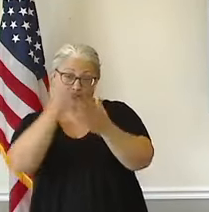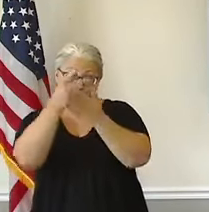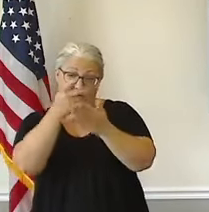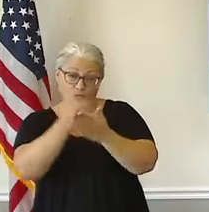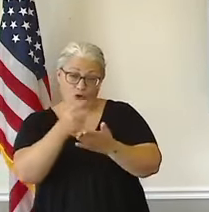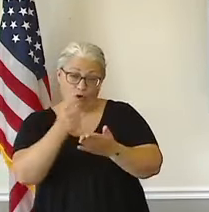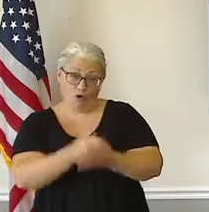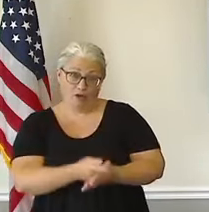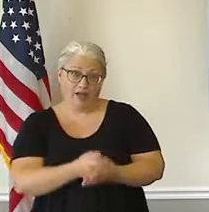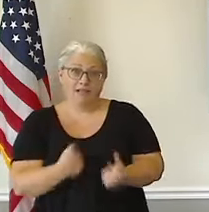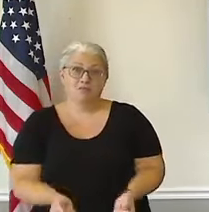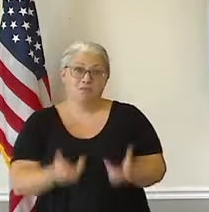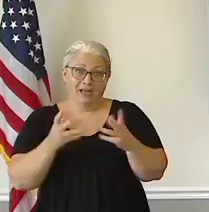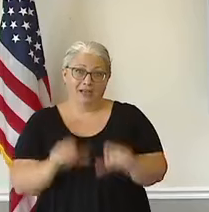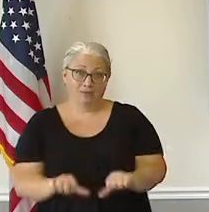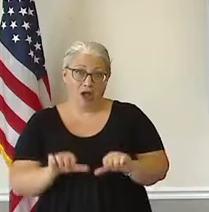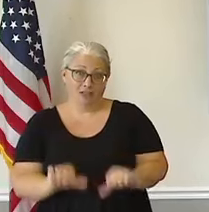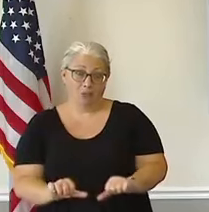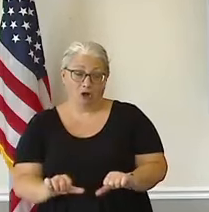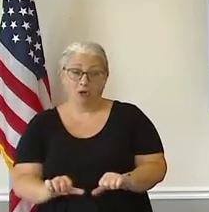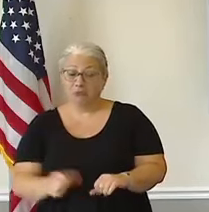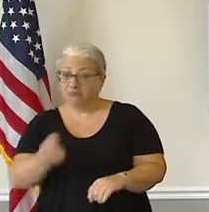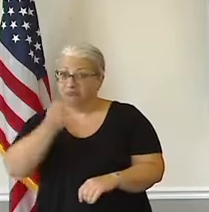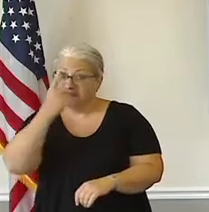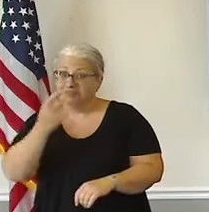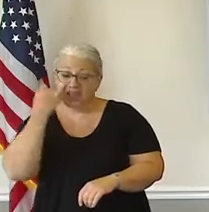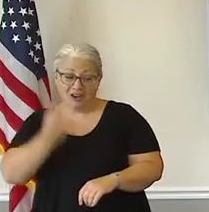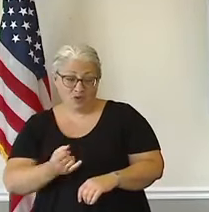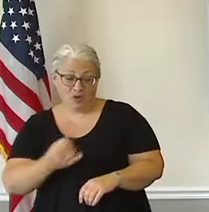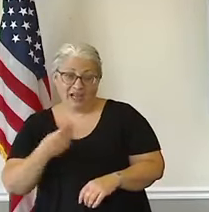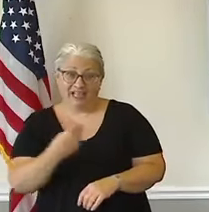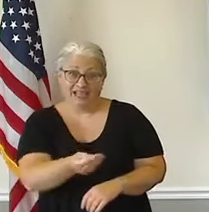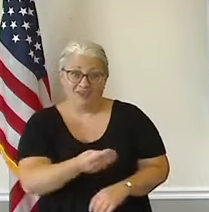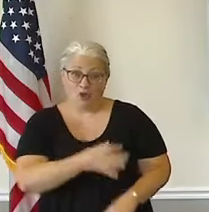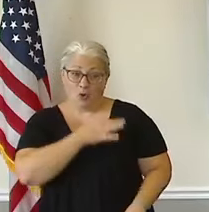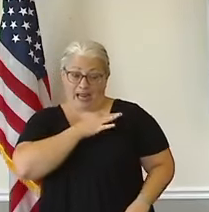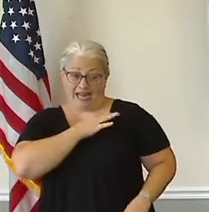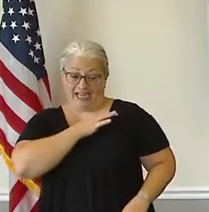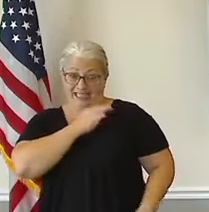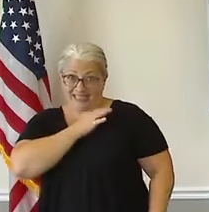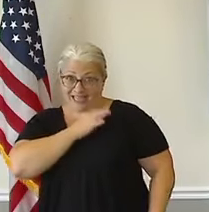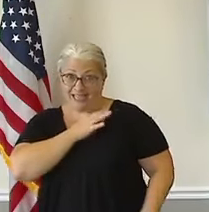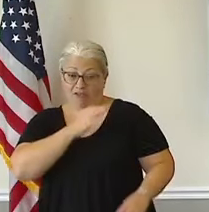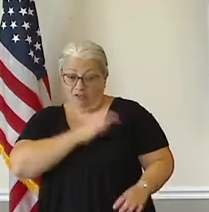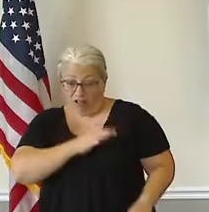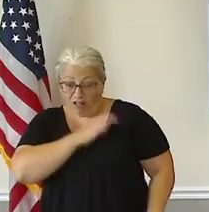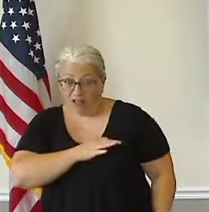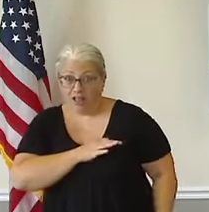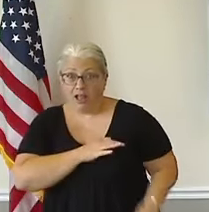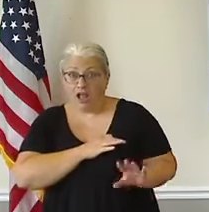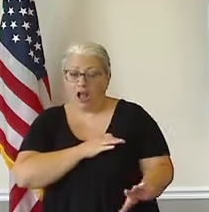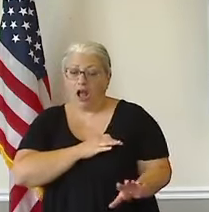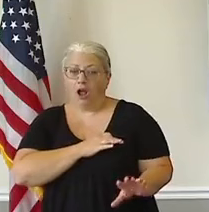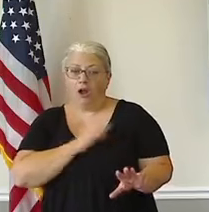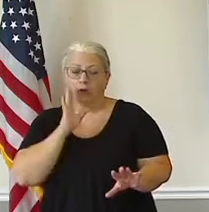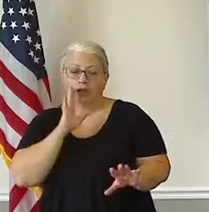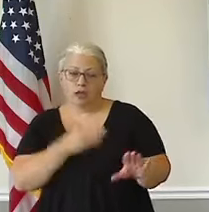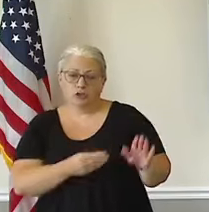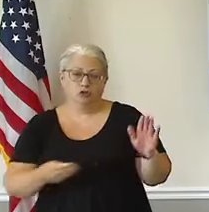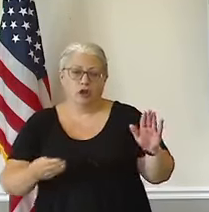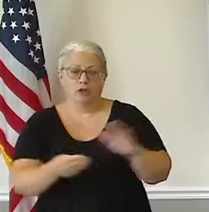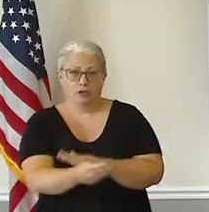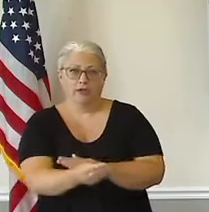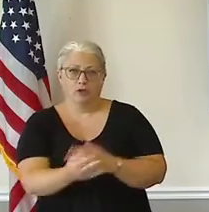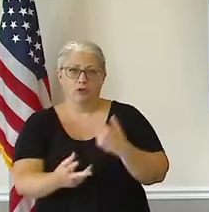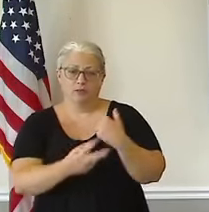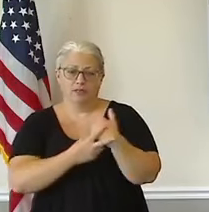is if we give you the incentive, we're trying to keep a position held for the 2021 year. That'll provide you real savings. So we